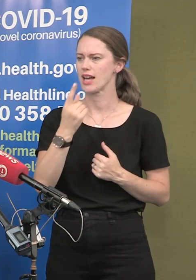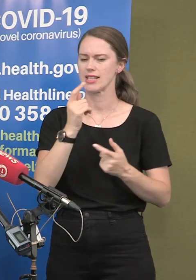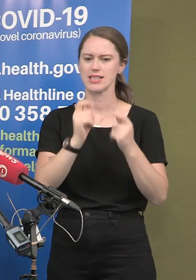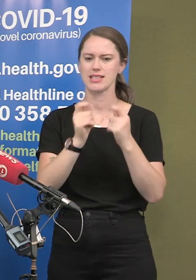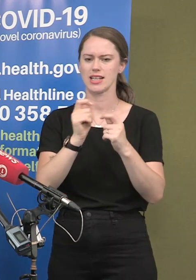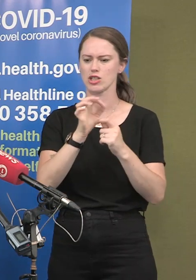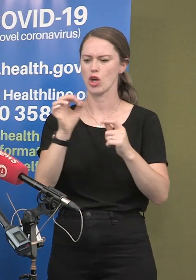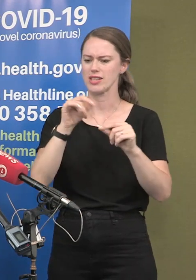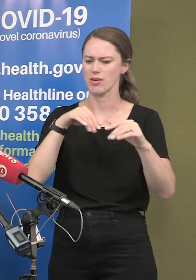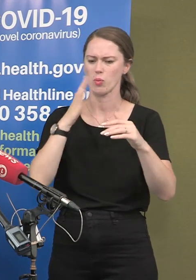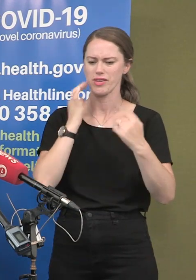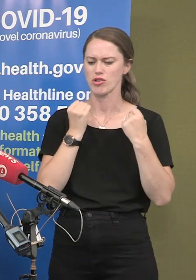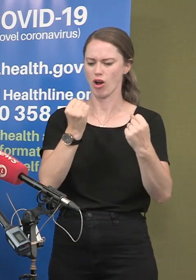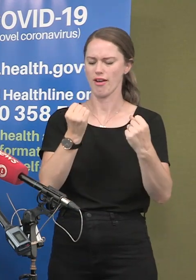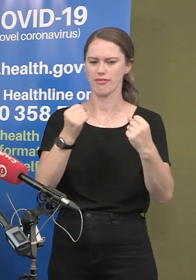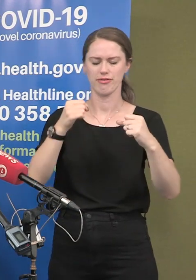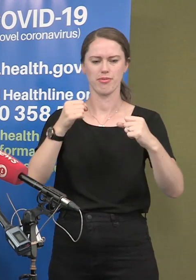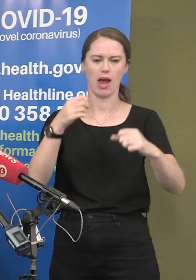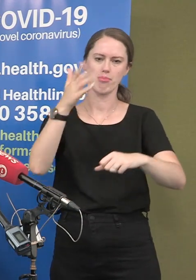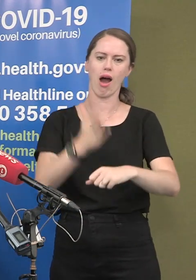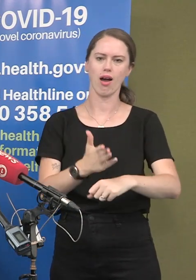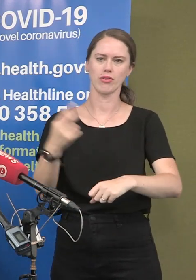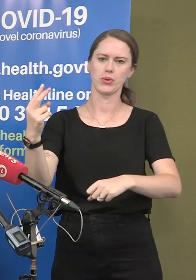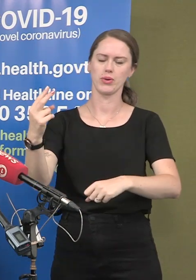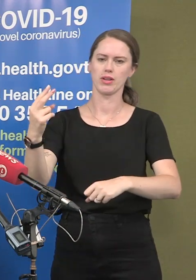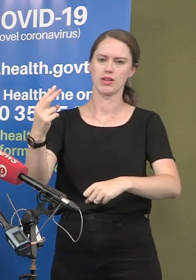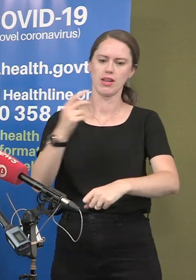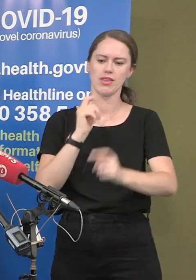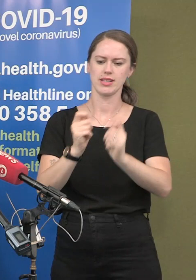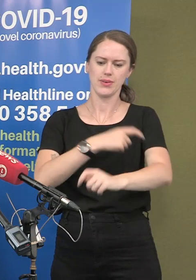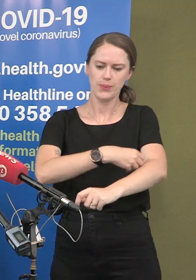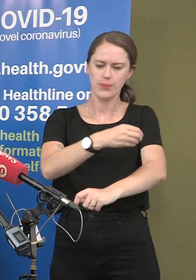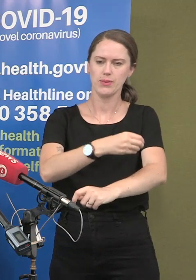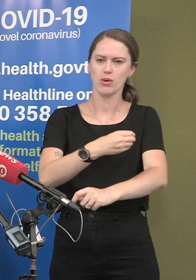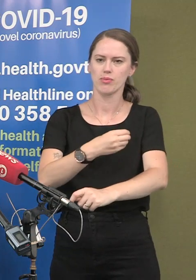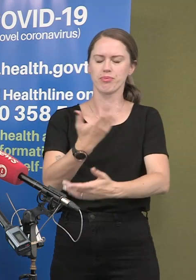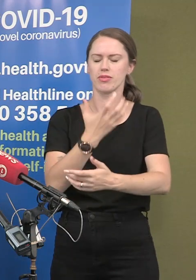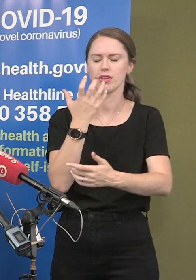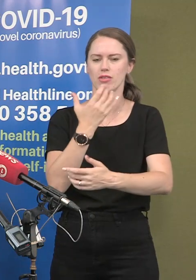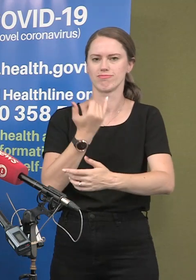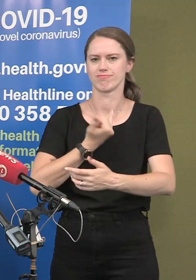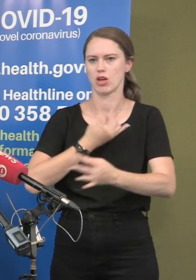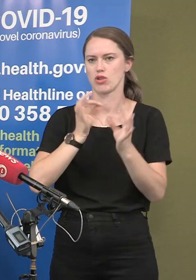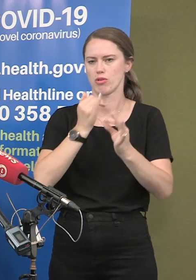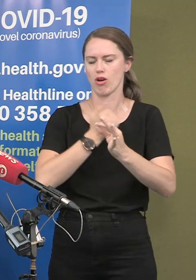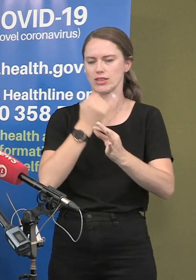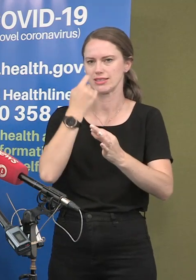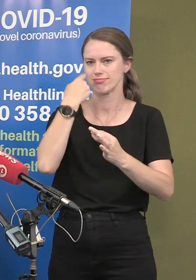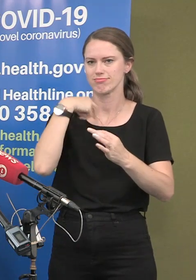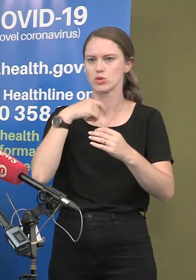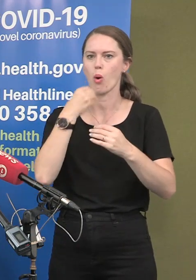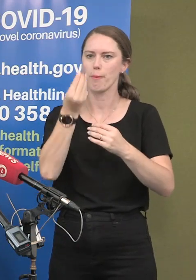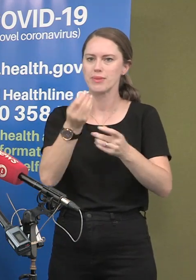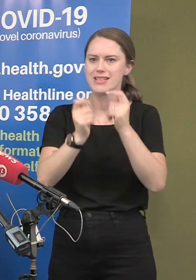testing is not done in the drive-through clinic. The test is undertaken, so the swabs would be taken, but all the testing would still be done at